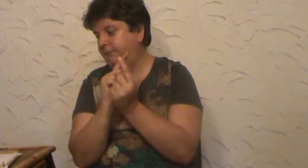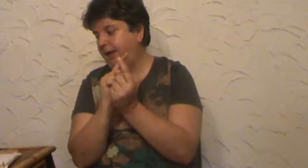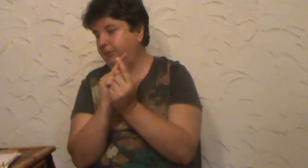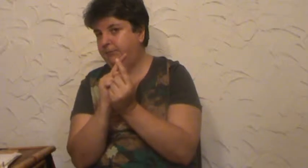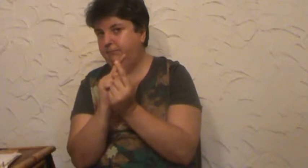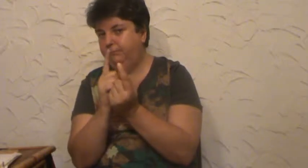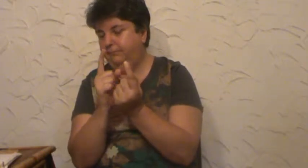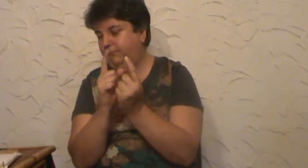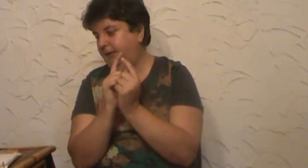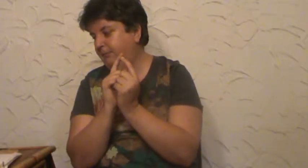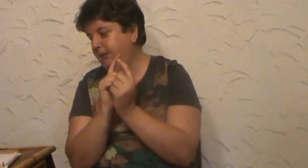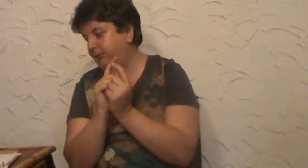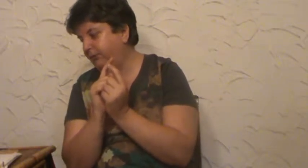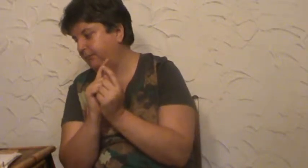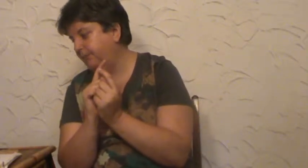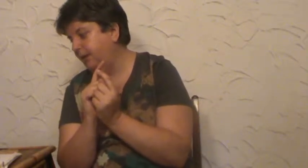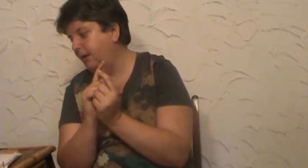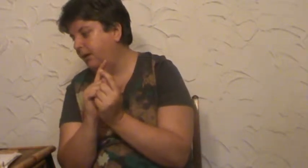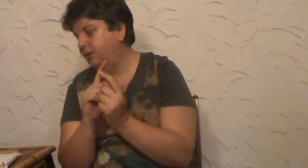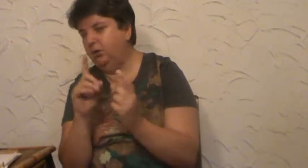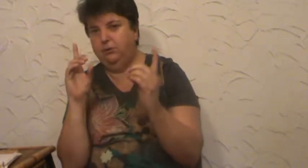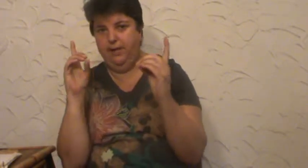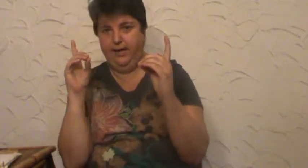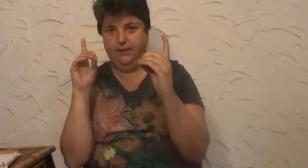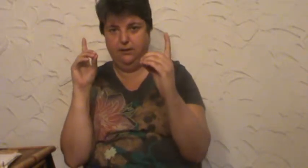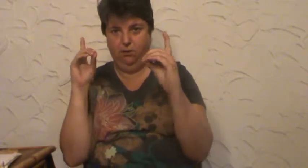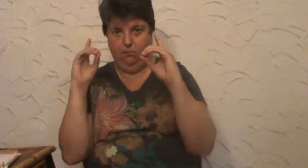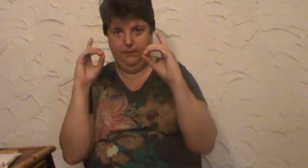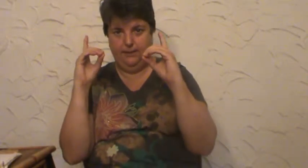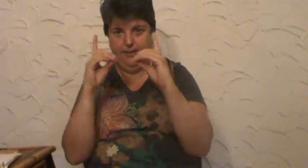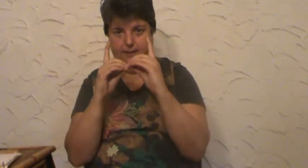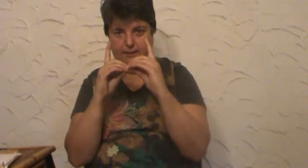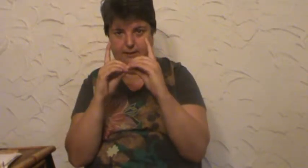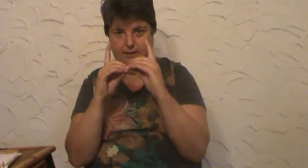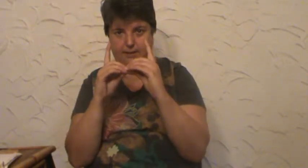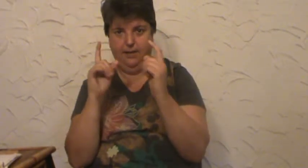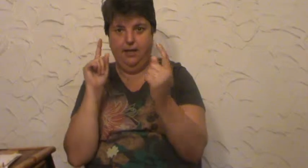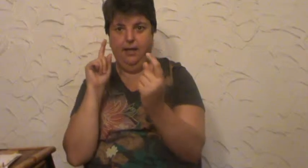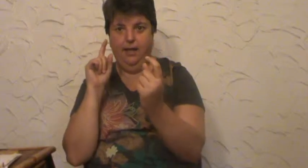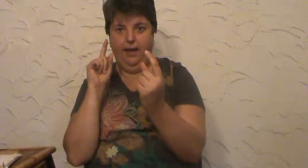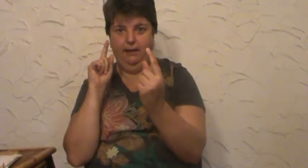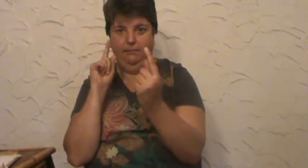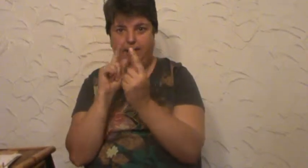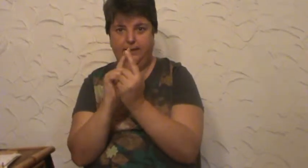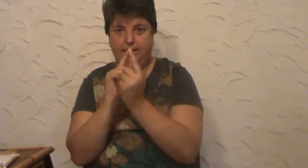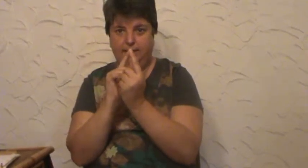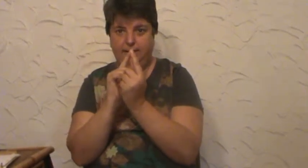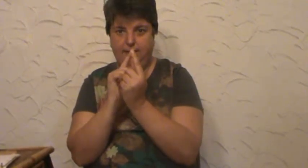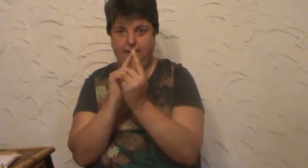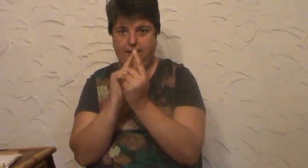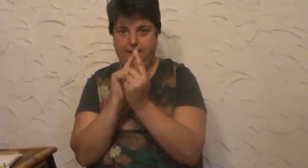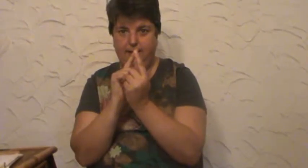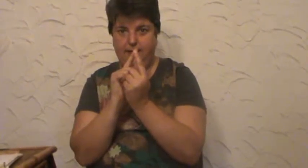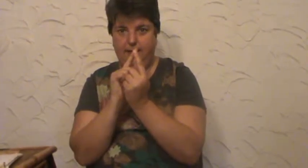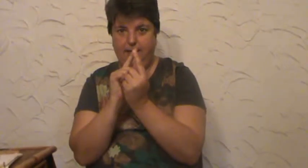That would mean something different. So date is an open D and meet